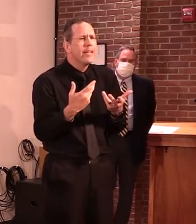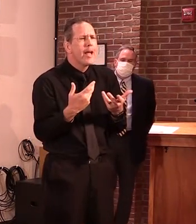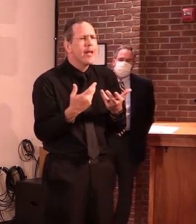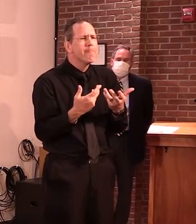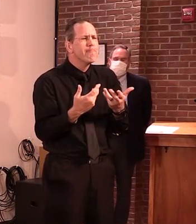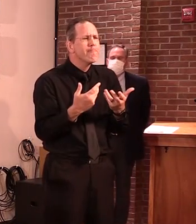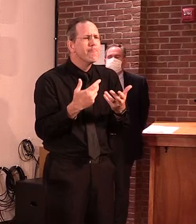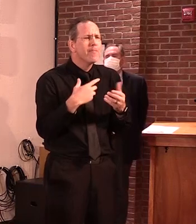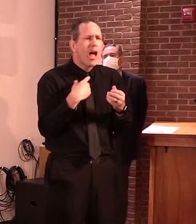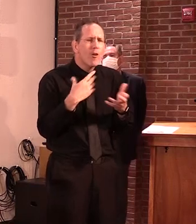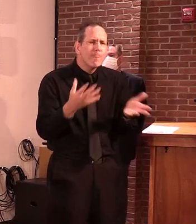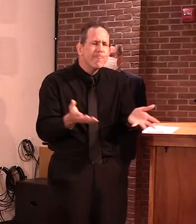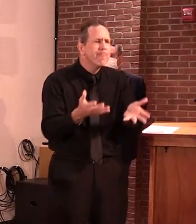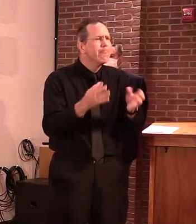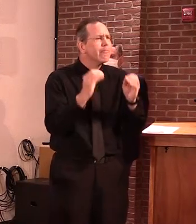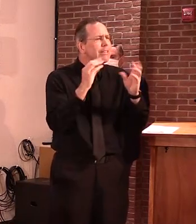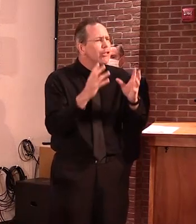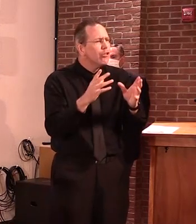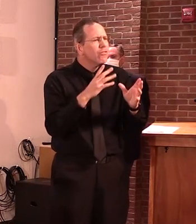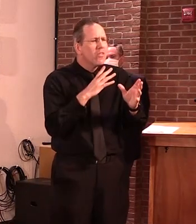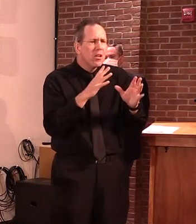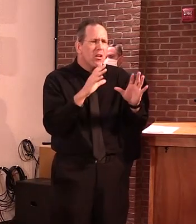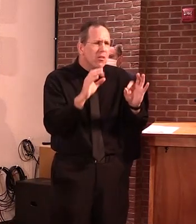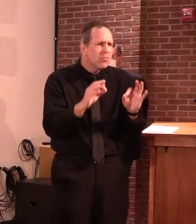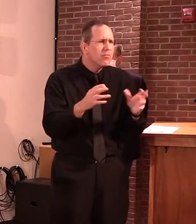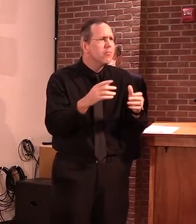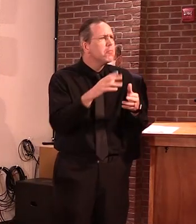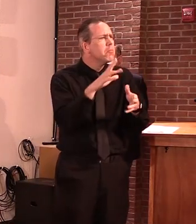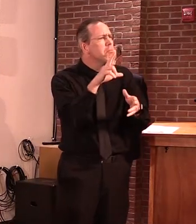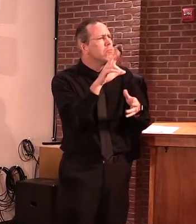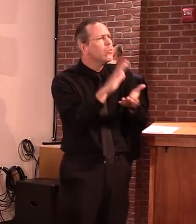teachers and bus drivers and staffers that it's safe?